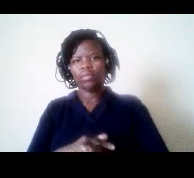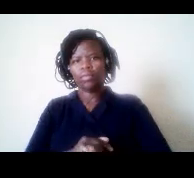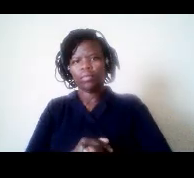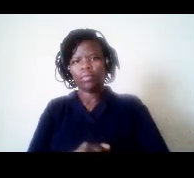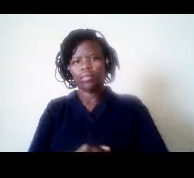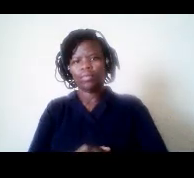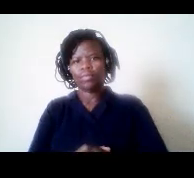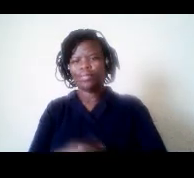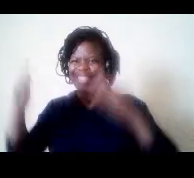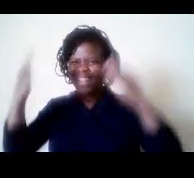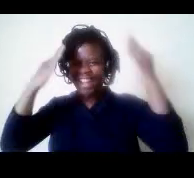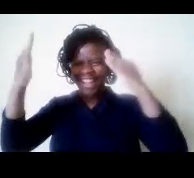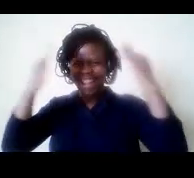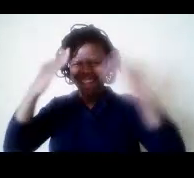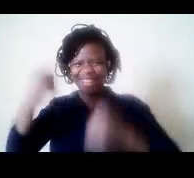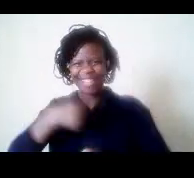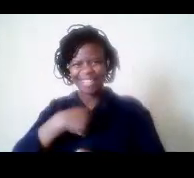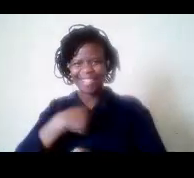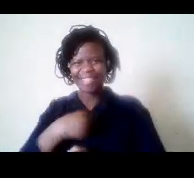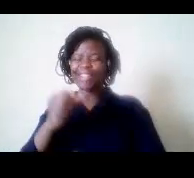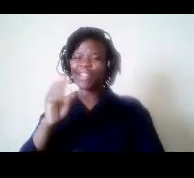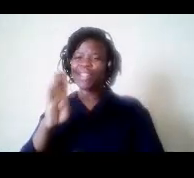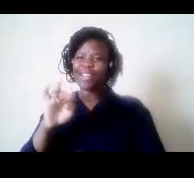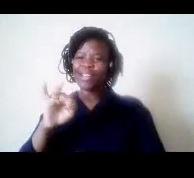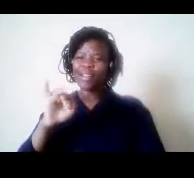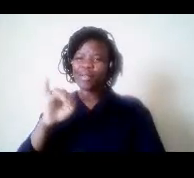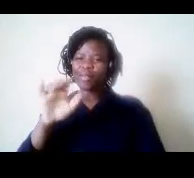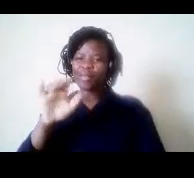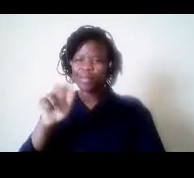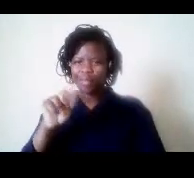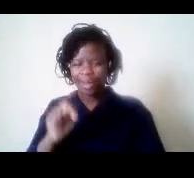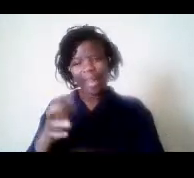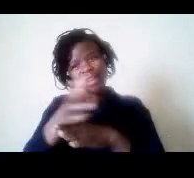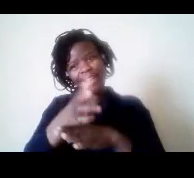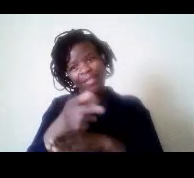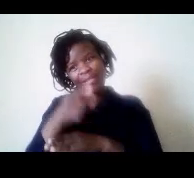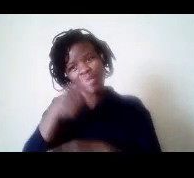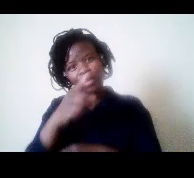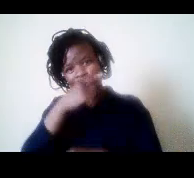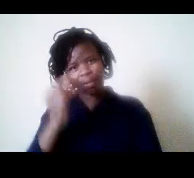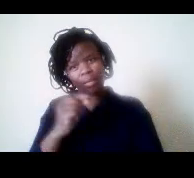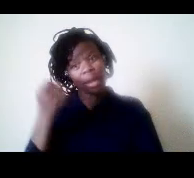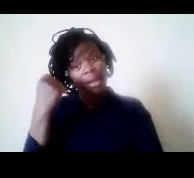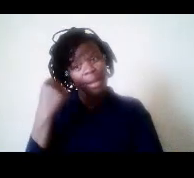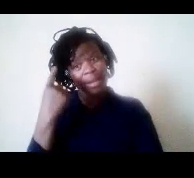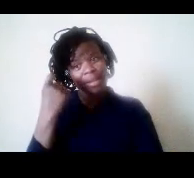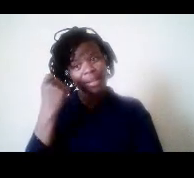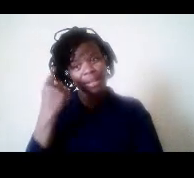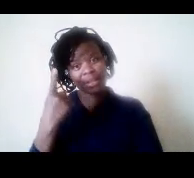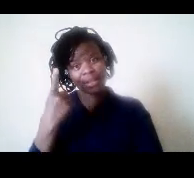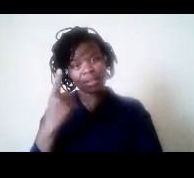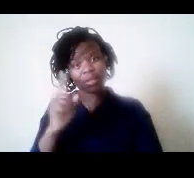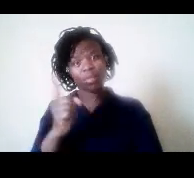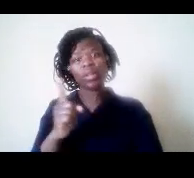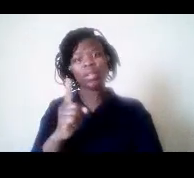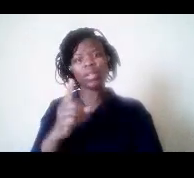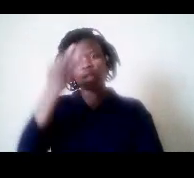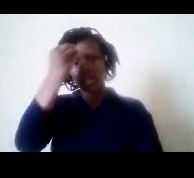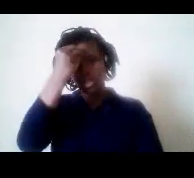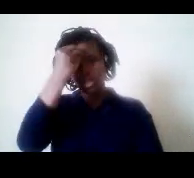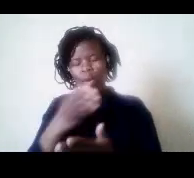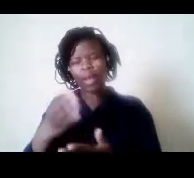Hello again from me, it's Brian. This video is called Understanding Psychosocial Issues in the Life of the